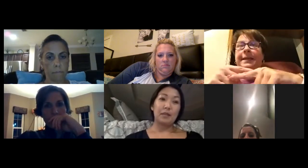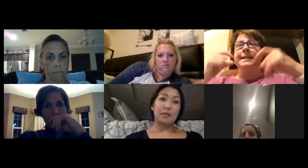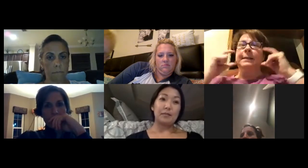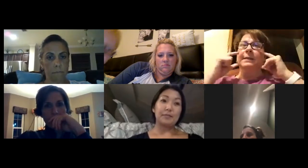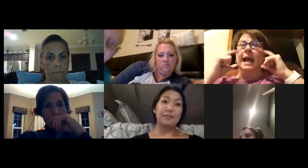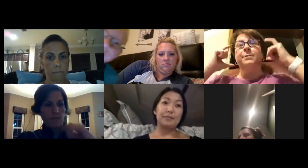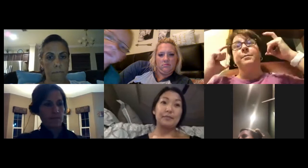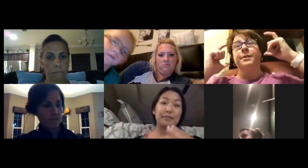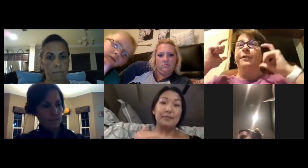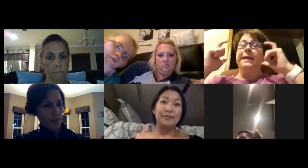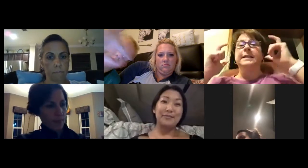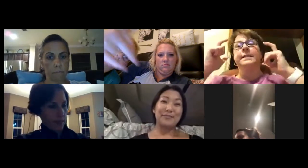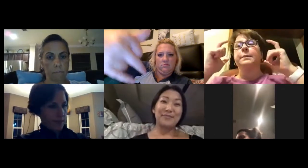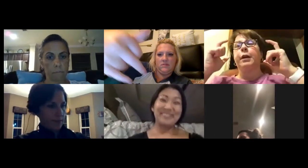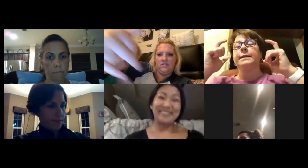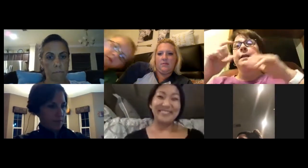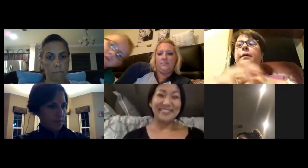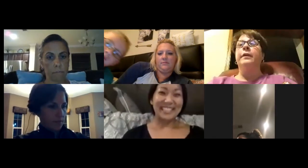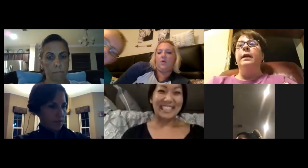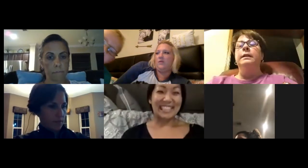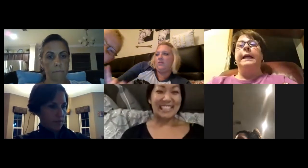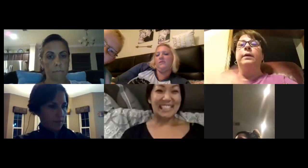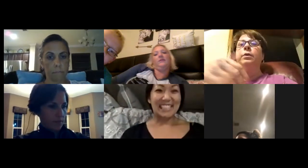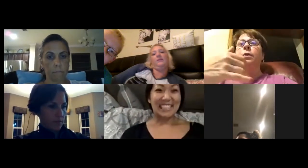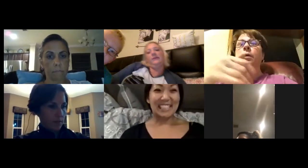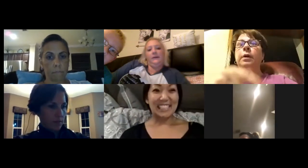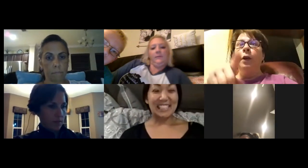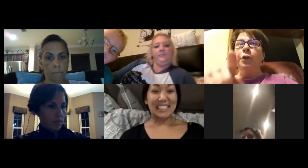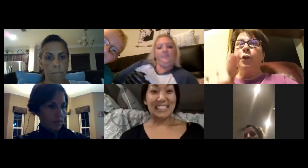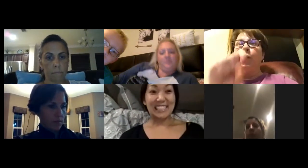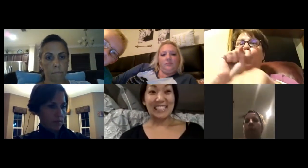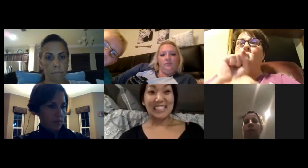same time. Your face is expressive, like, oh, your work,